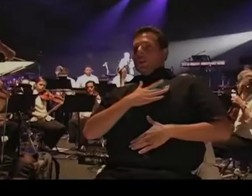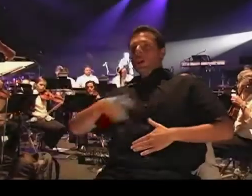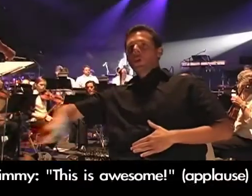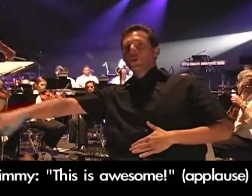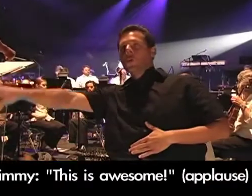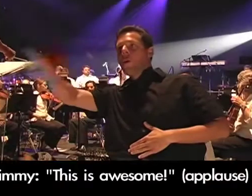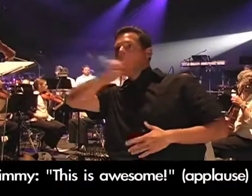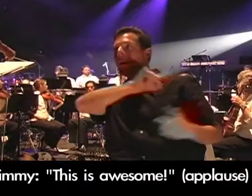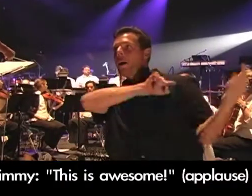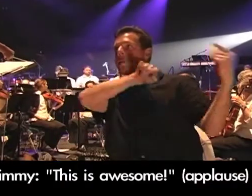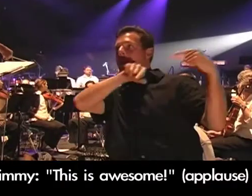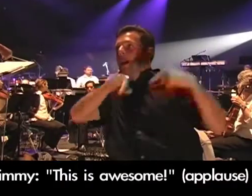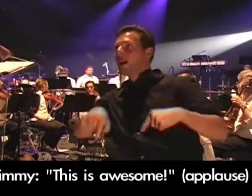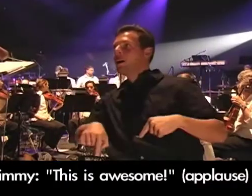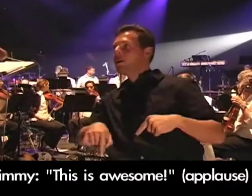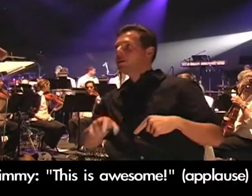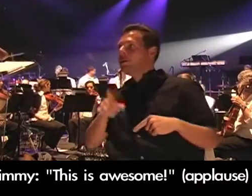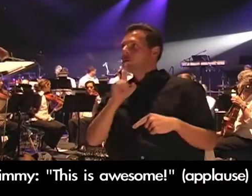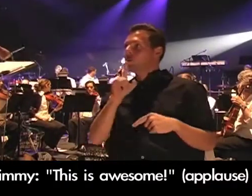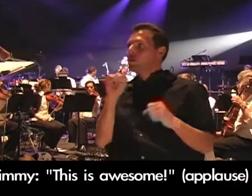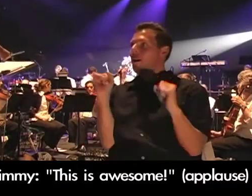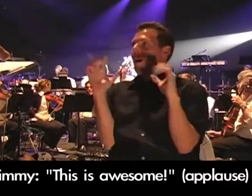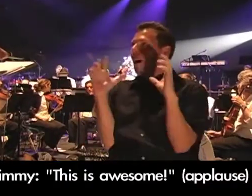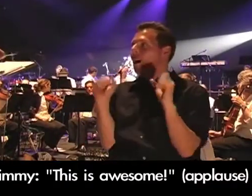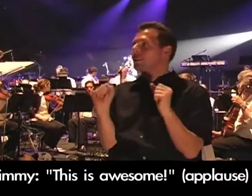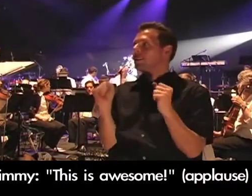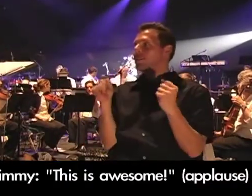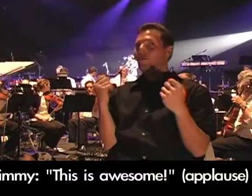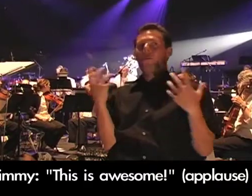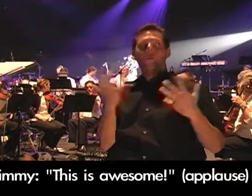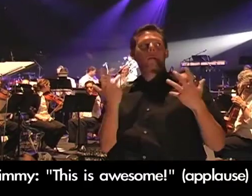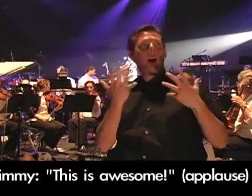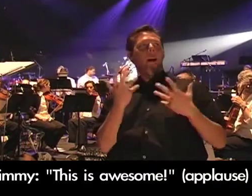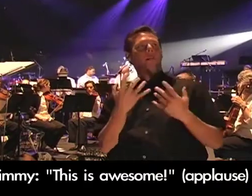This is awesome. Thank you.